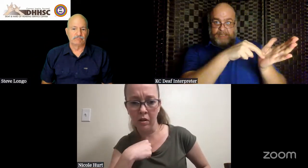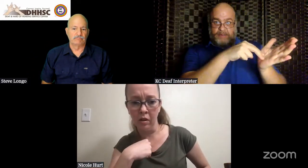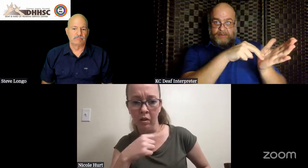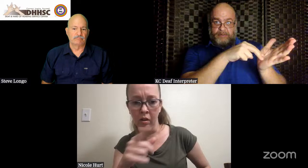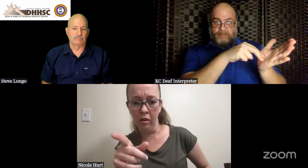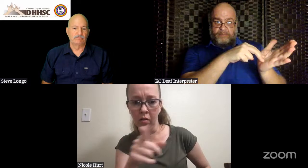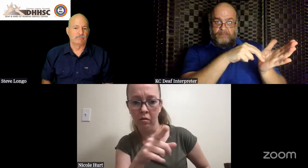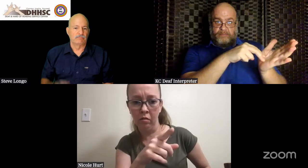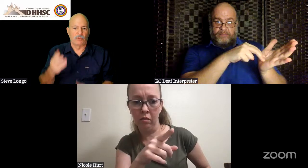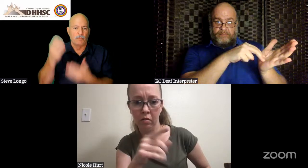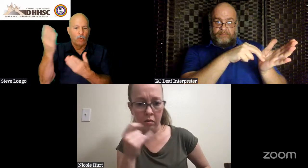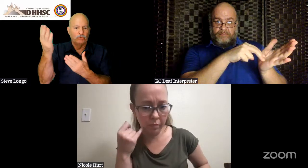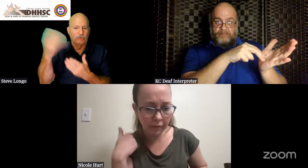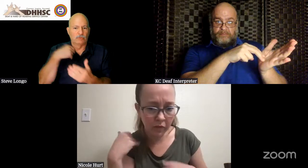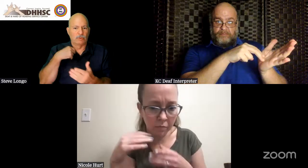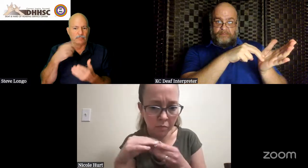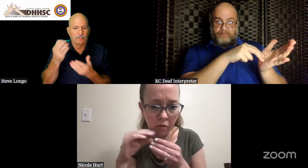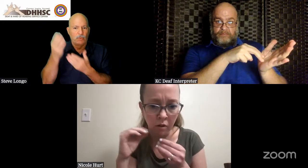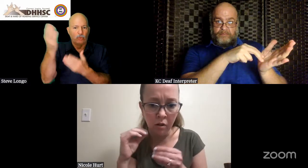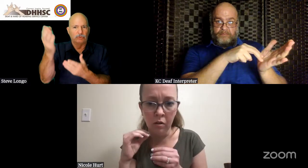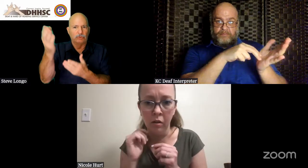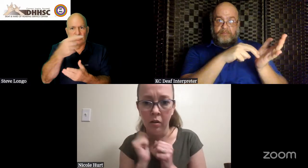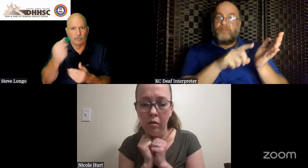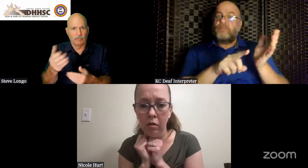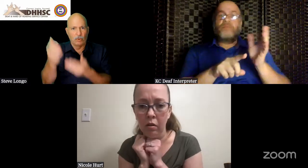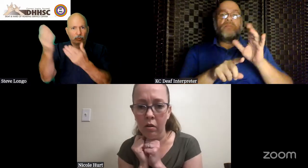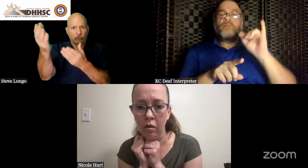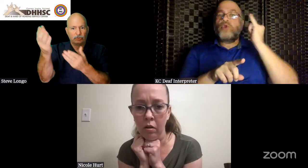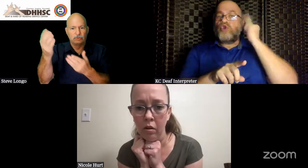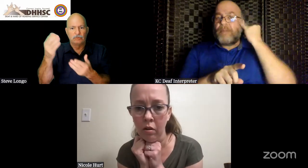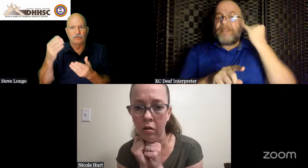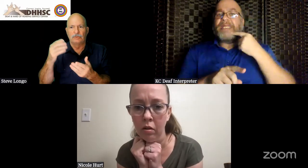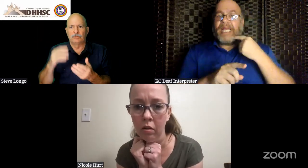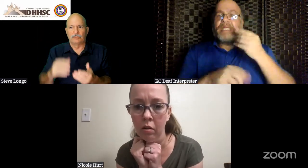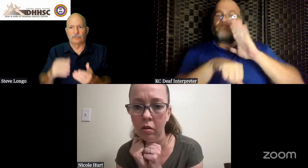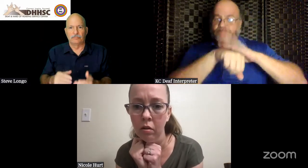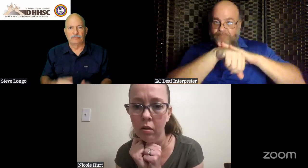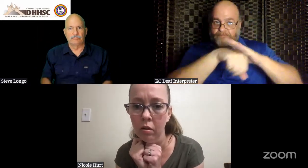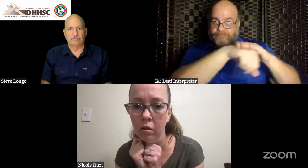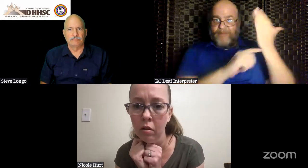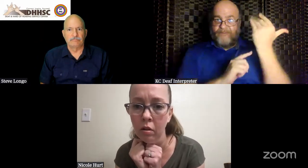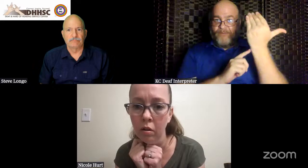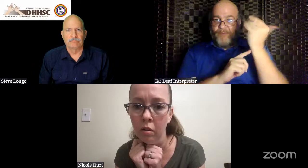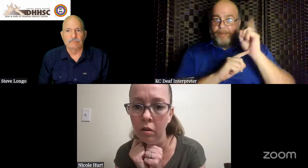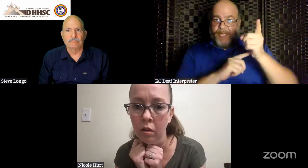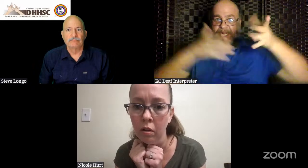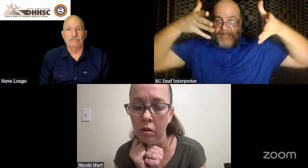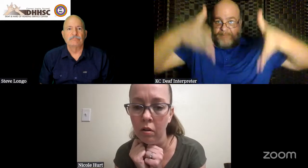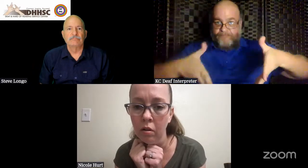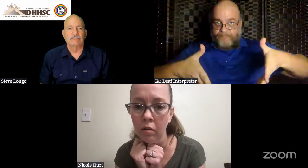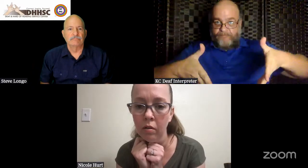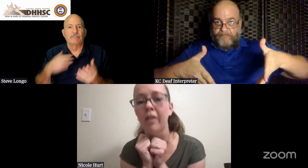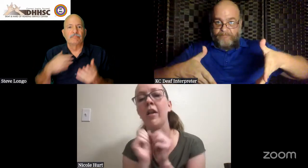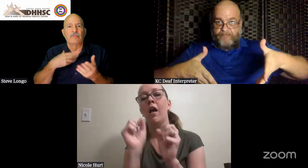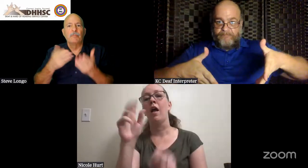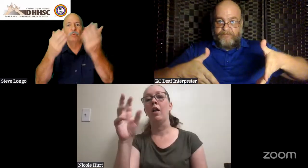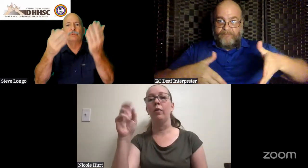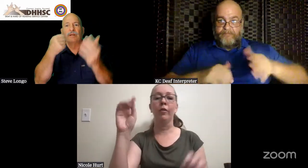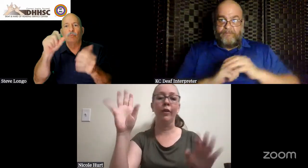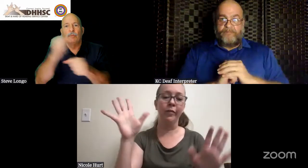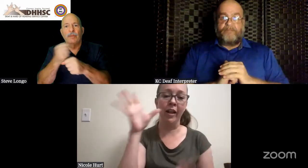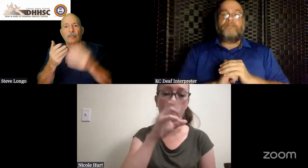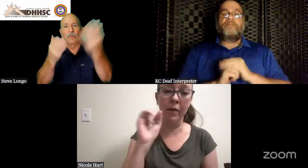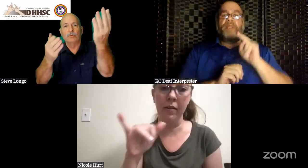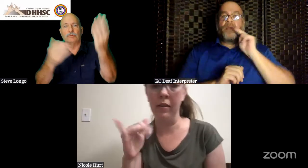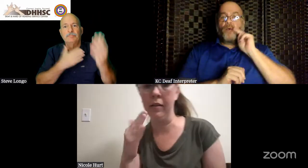motion regarding the bylaws as they're read? And Jamie said that we have